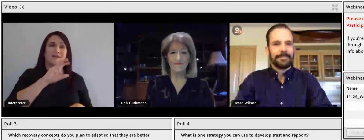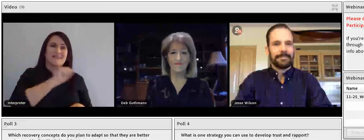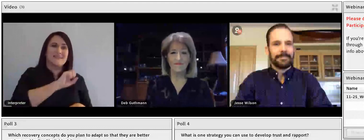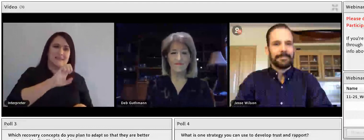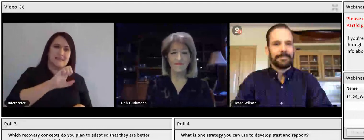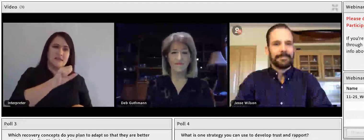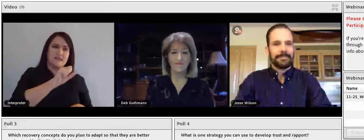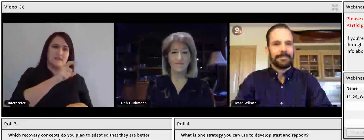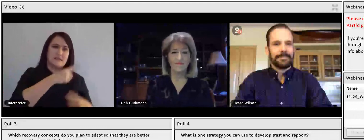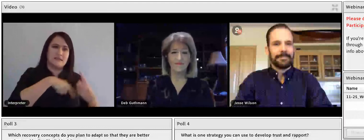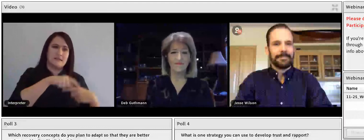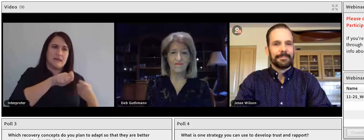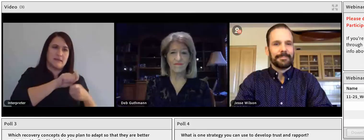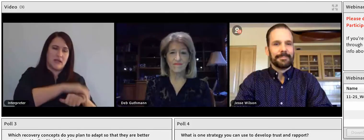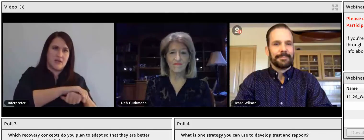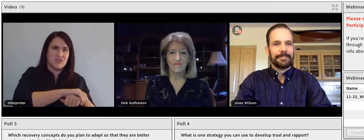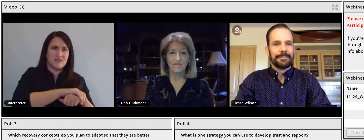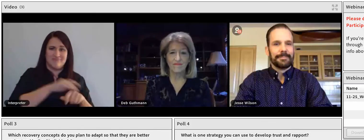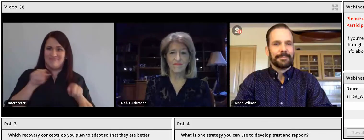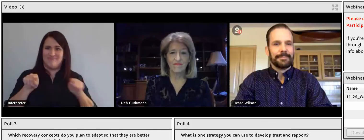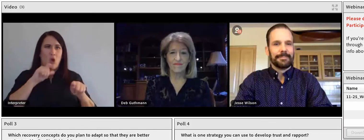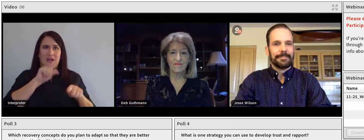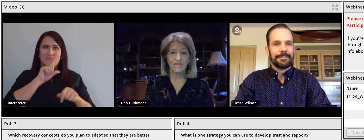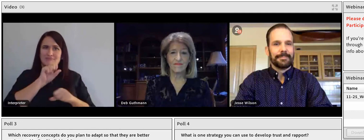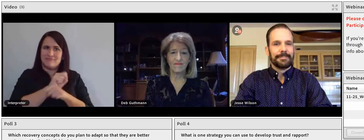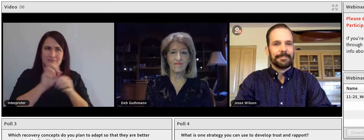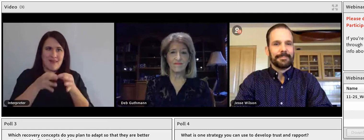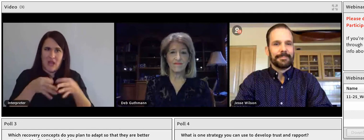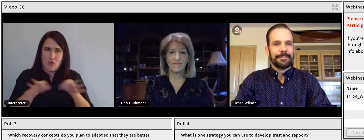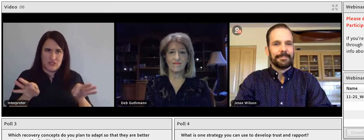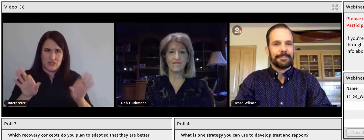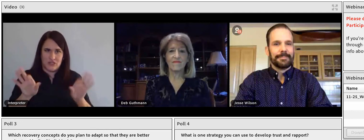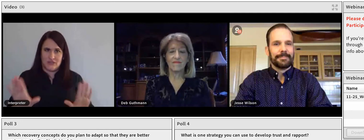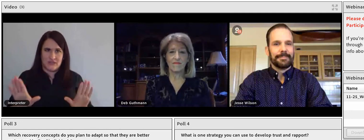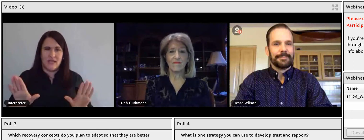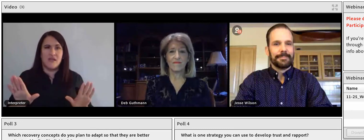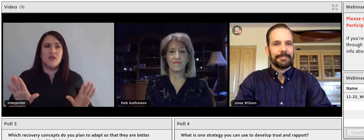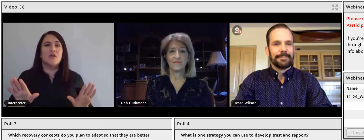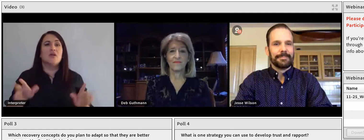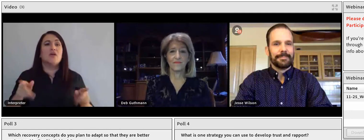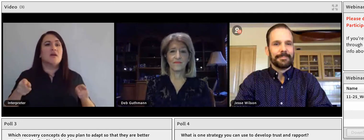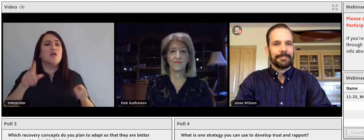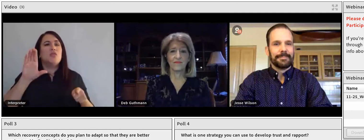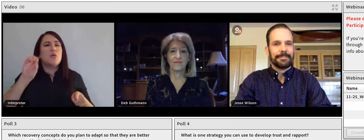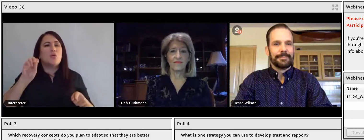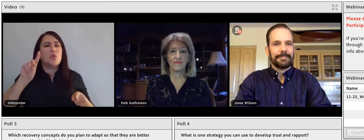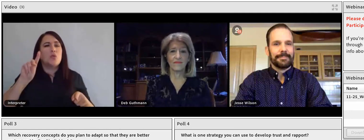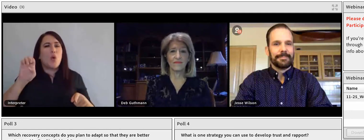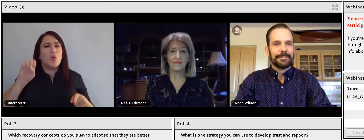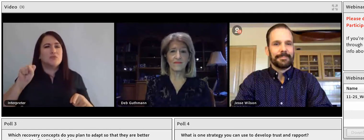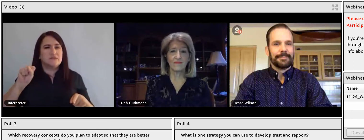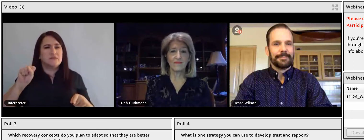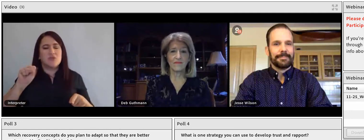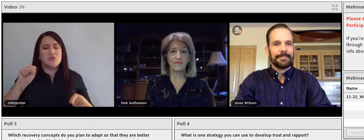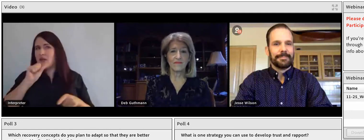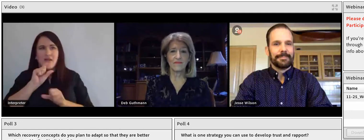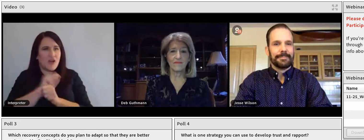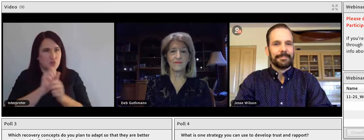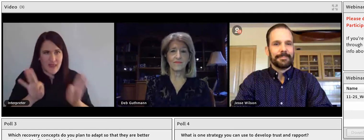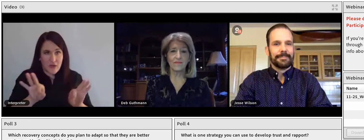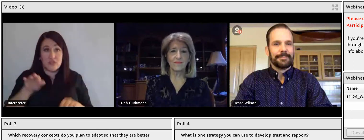Signed Exact English C are actual languages. Both of them are codes, but they are not languages.